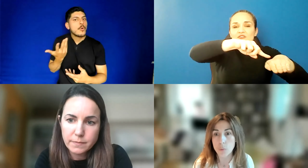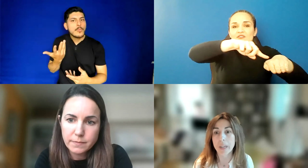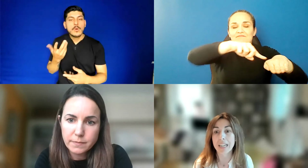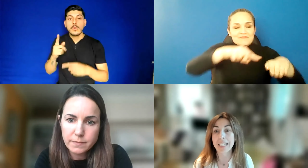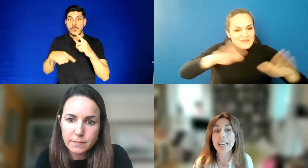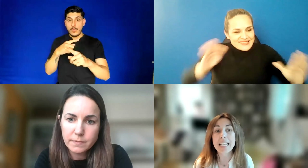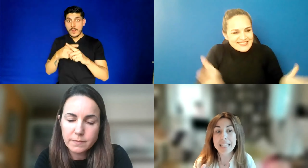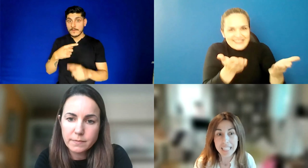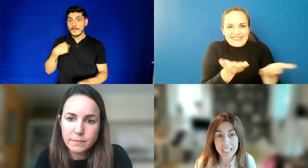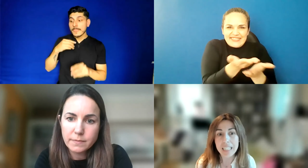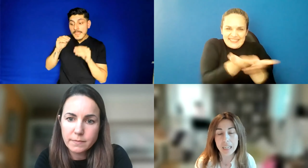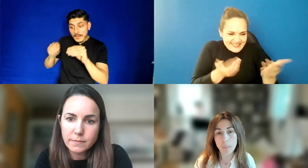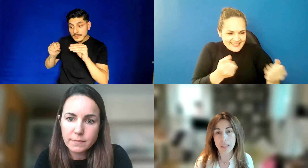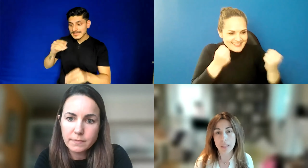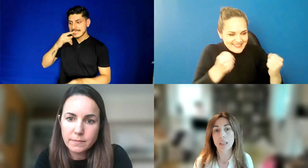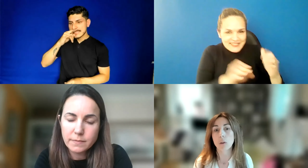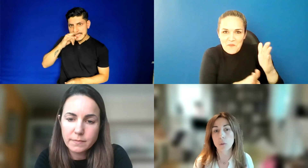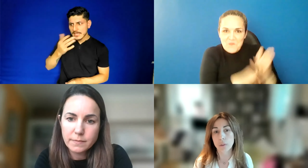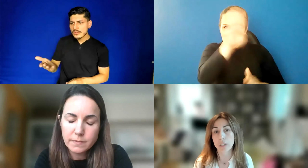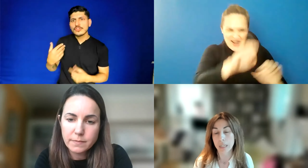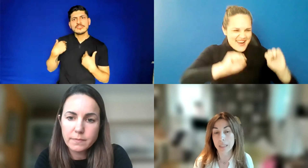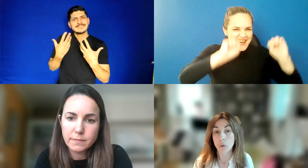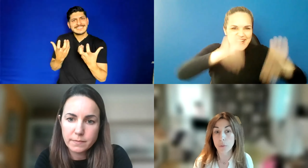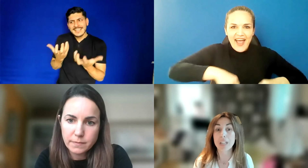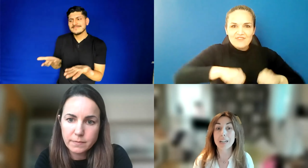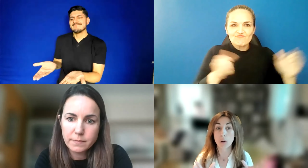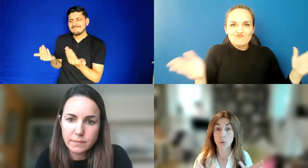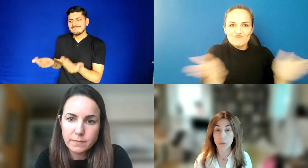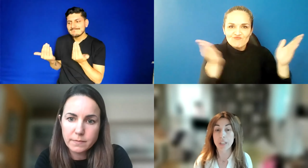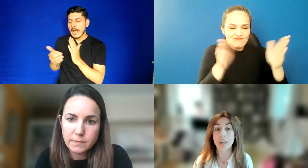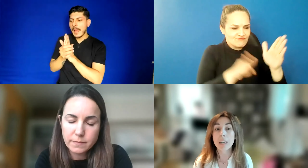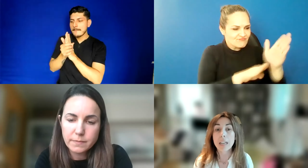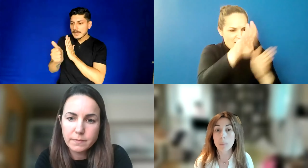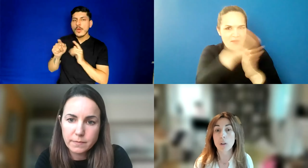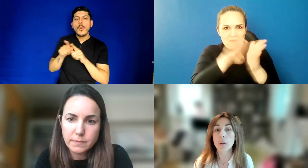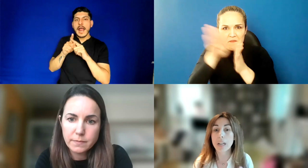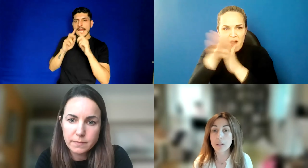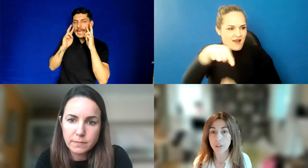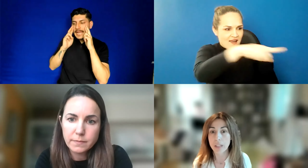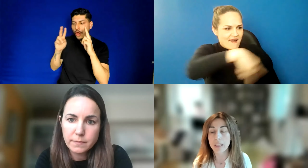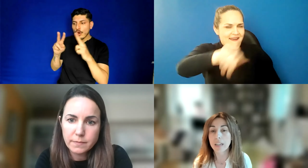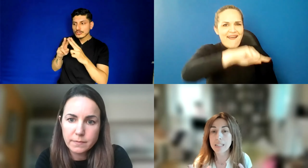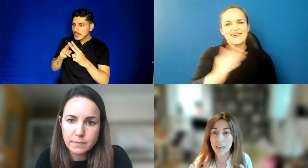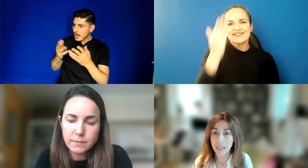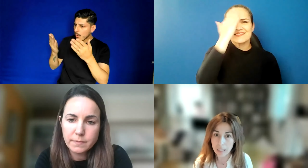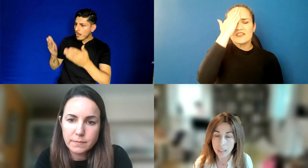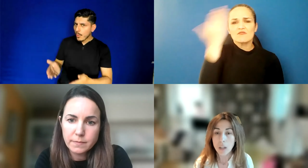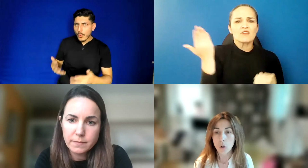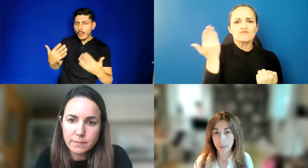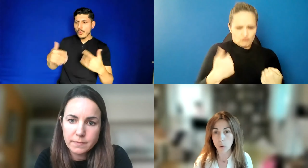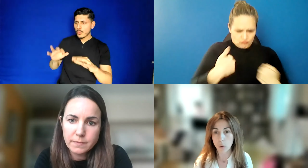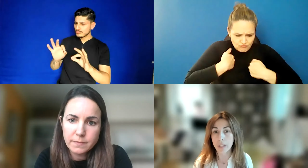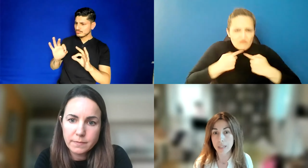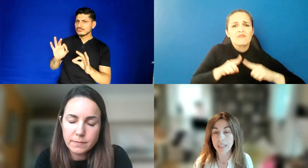we educate others? How do we educate others